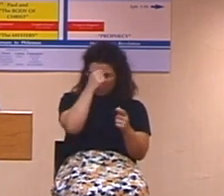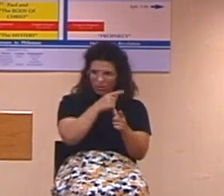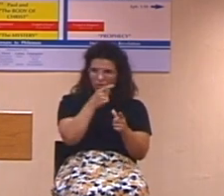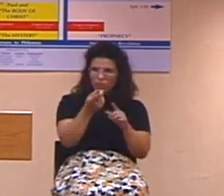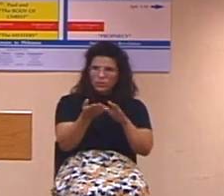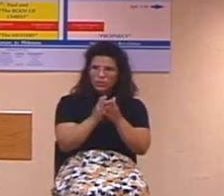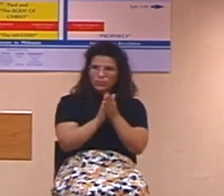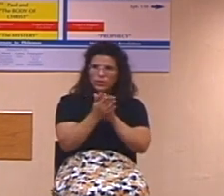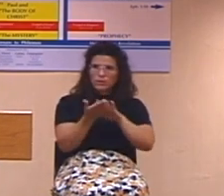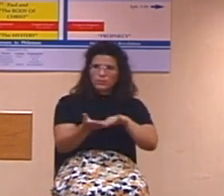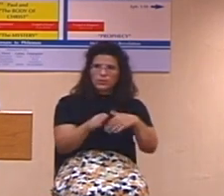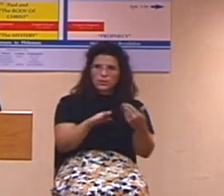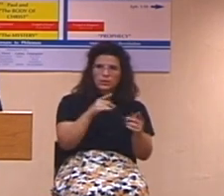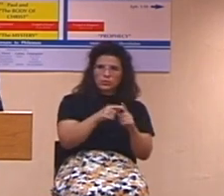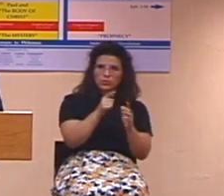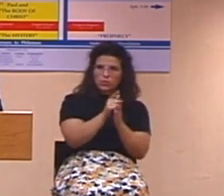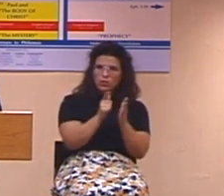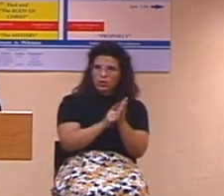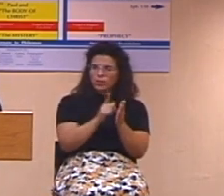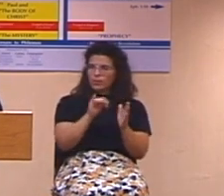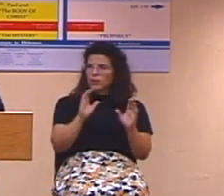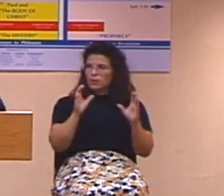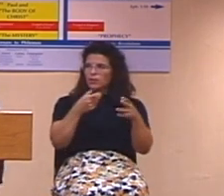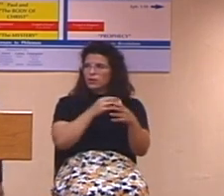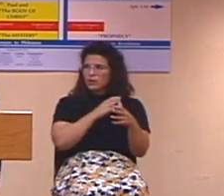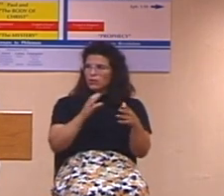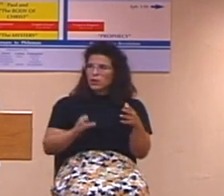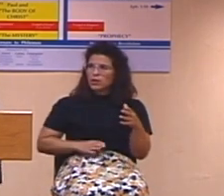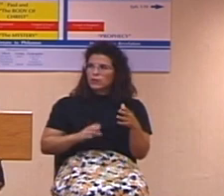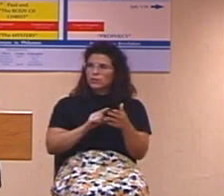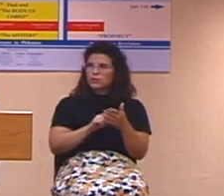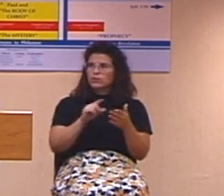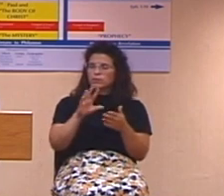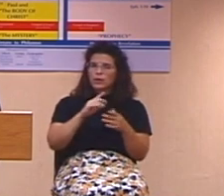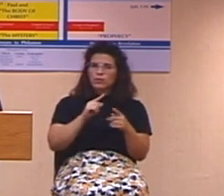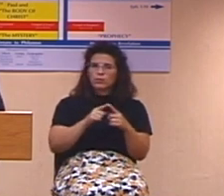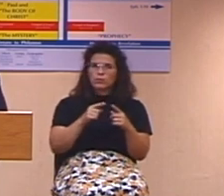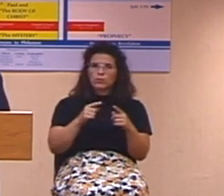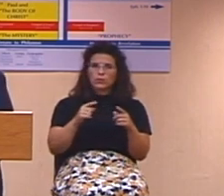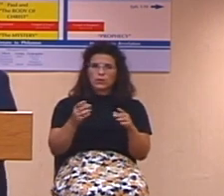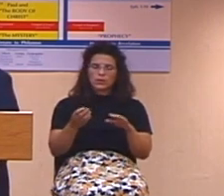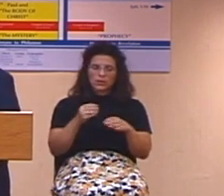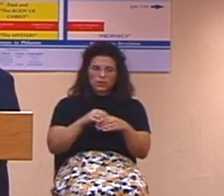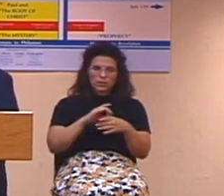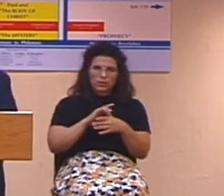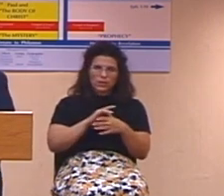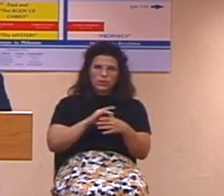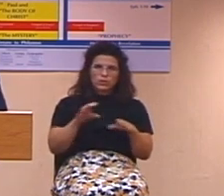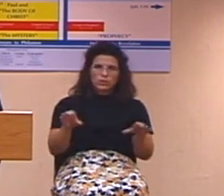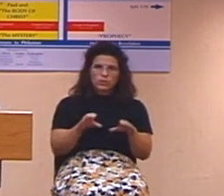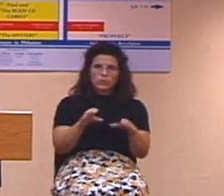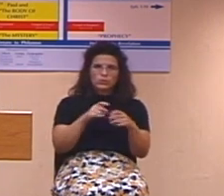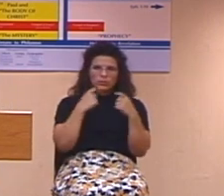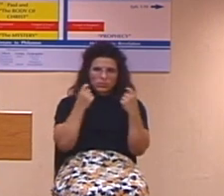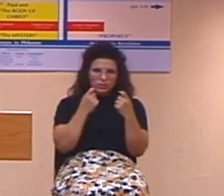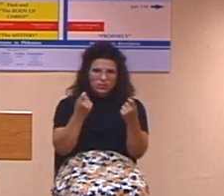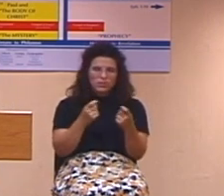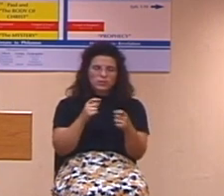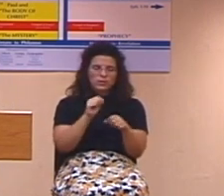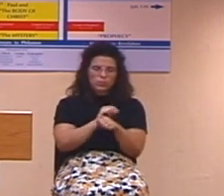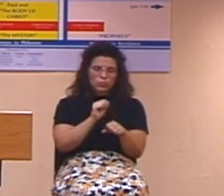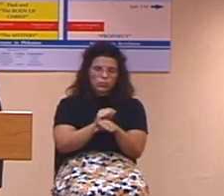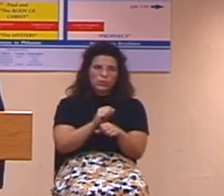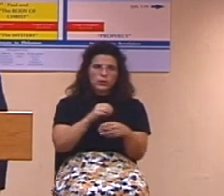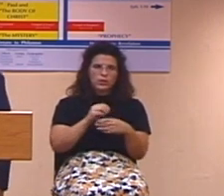by the body of Christ. Verse 5, for when we were in the flesh, the motions of sin which were by the law did work in our members to bring